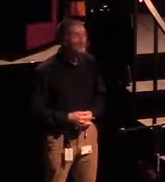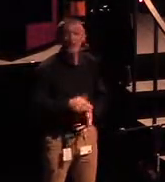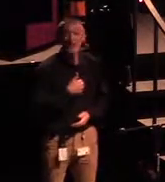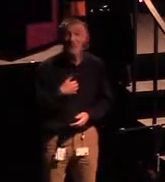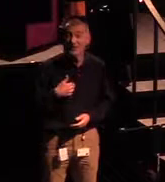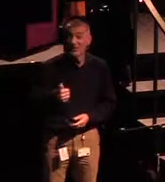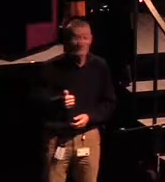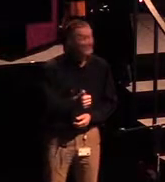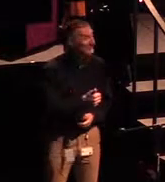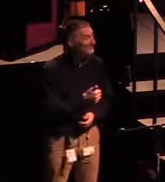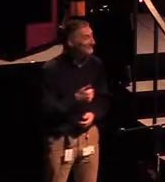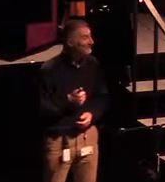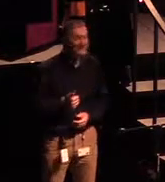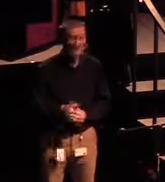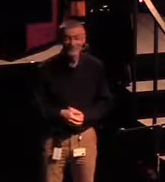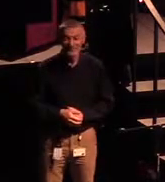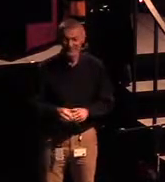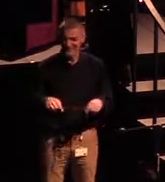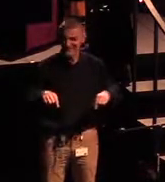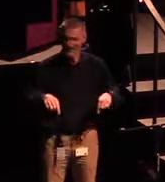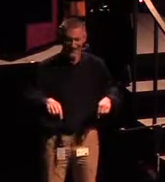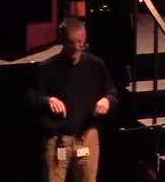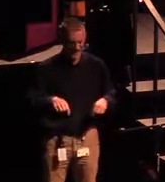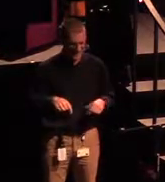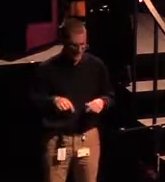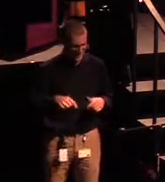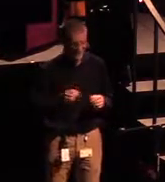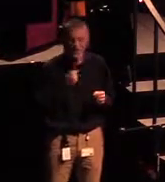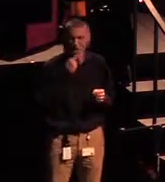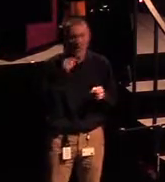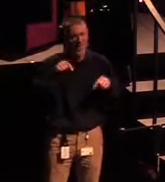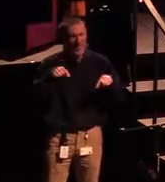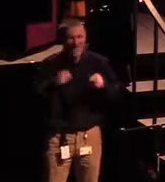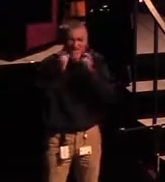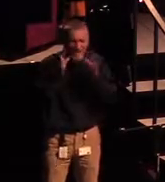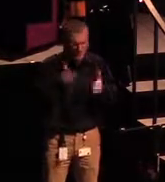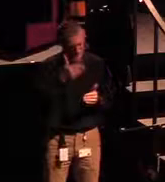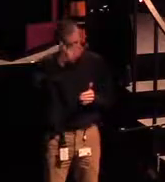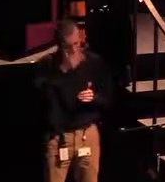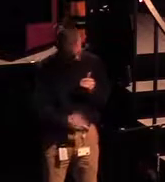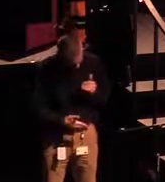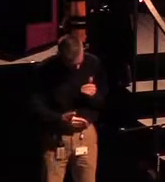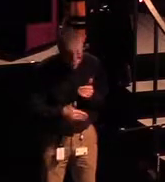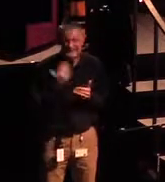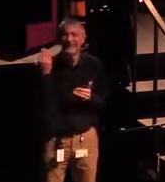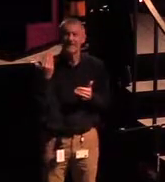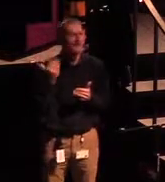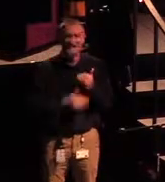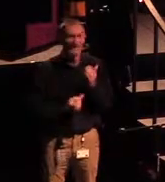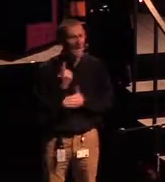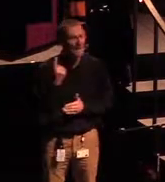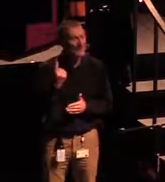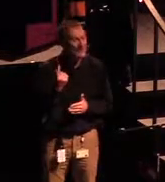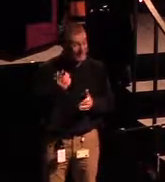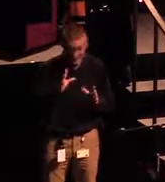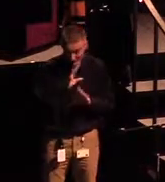Morning, everybody. Lovely to see you here on the momentous day that never was. And maybe never